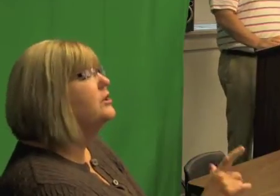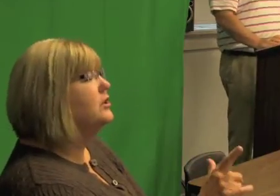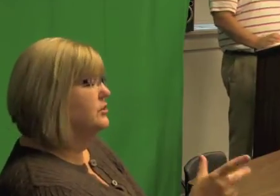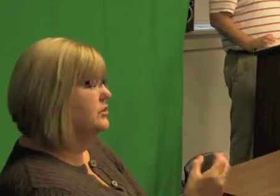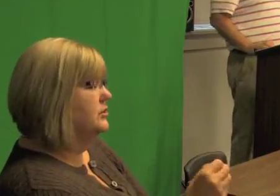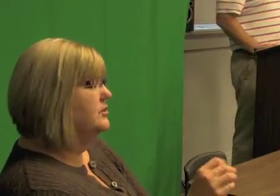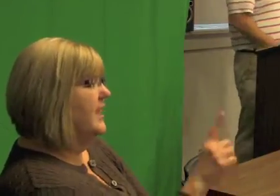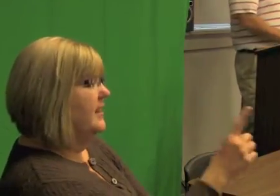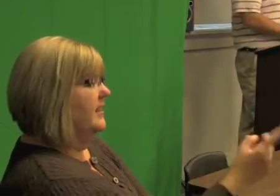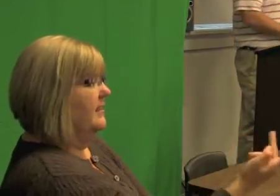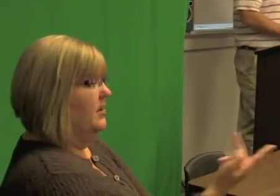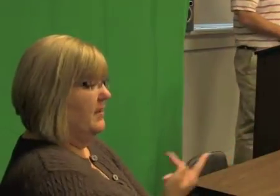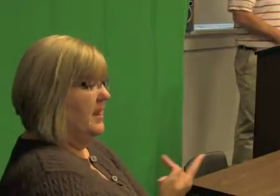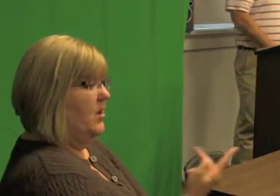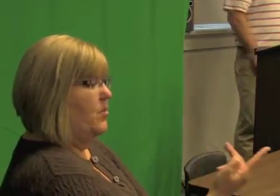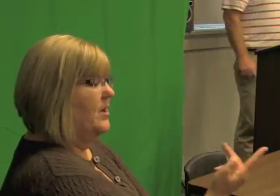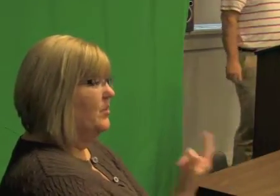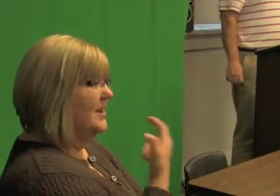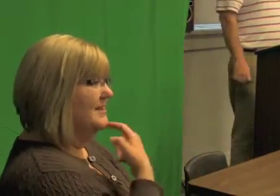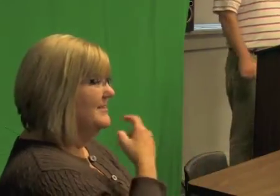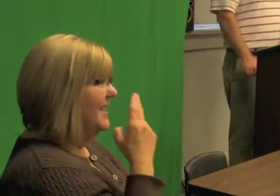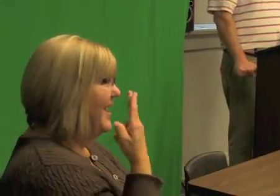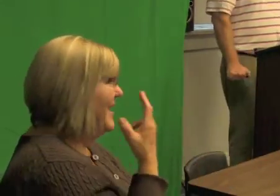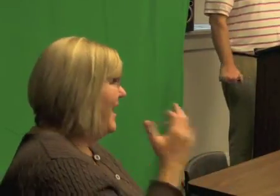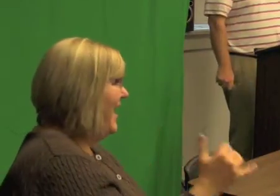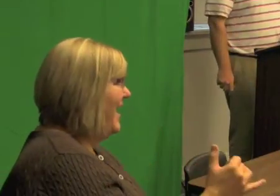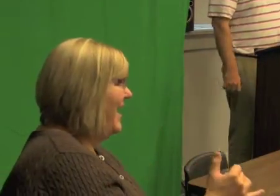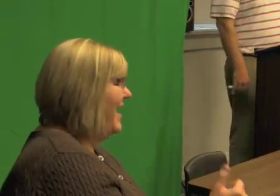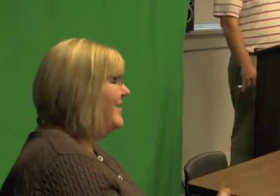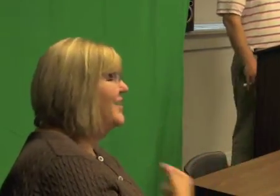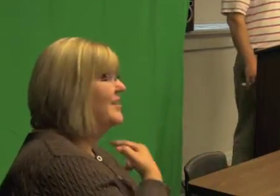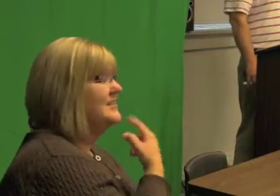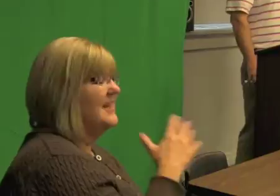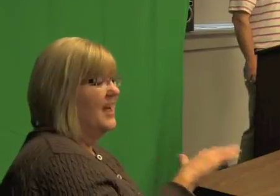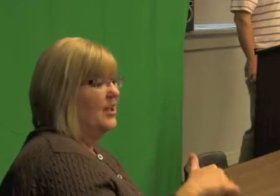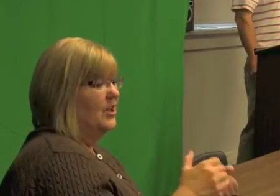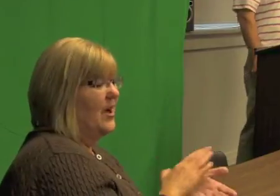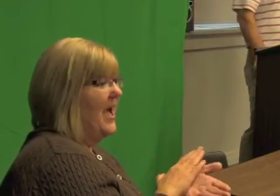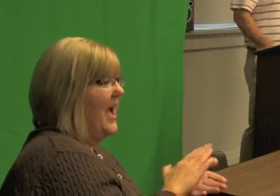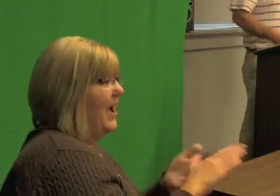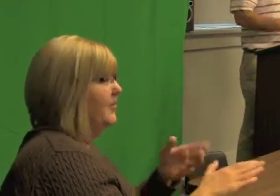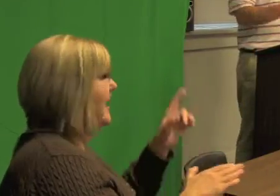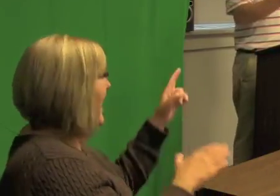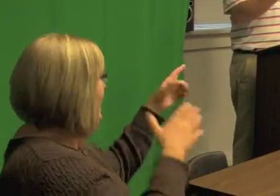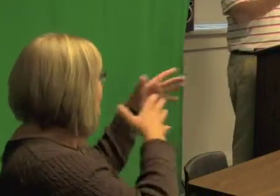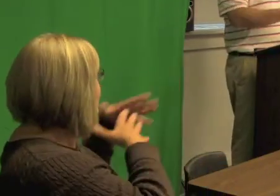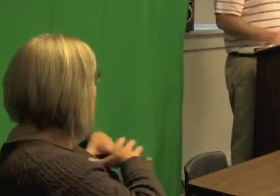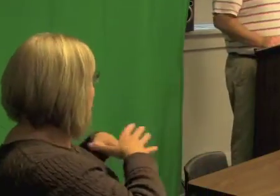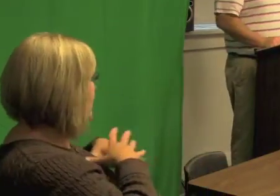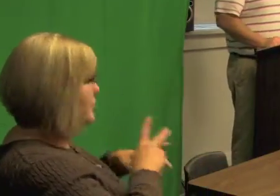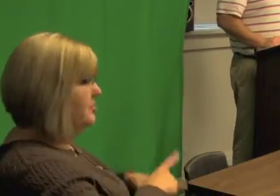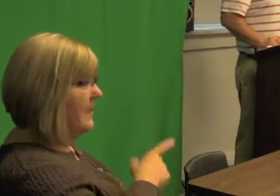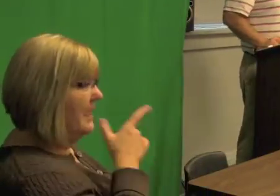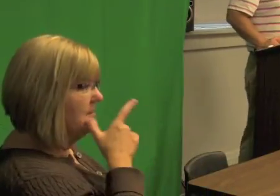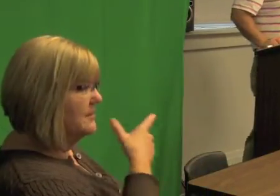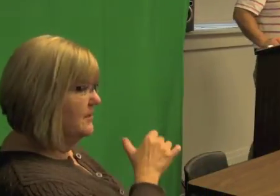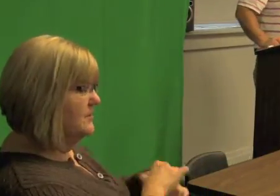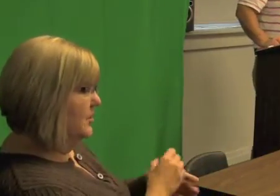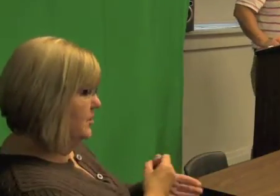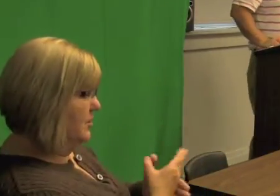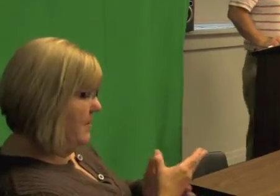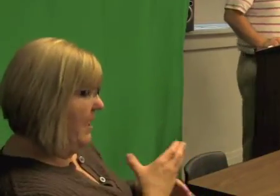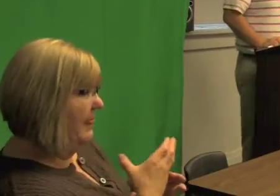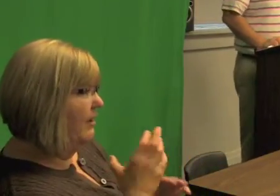coming out one-to-one to meet you in the car lot and tell you how nice your polo and khakis look, so that way you can buy their